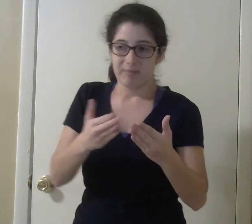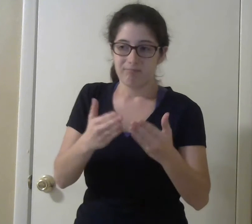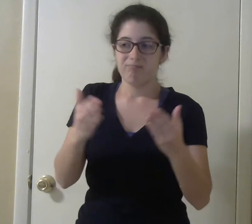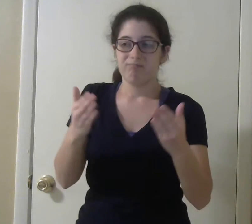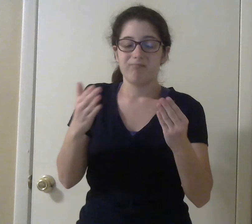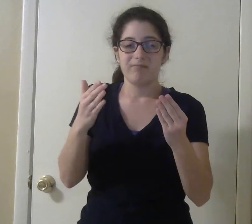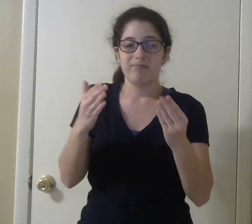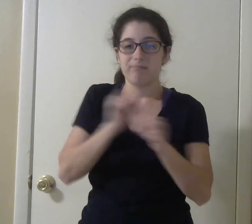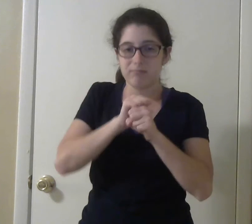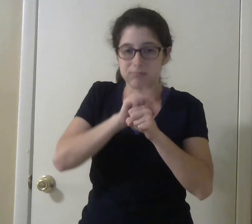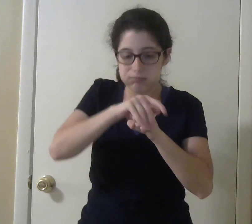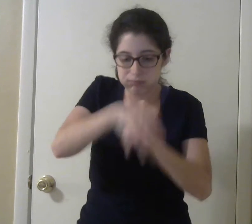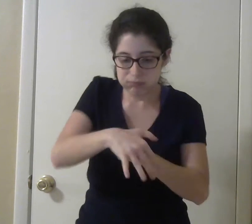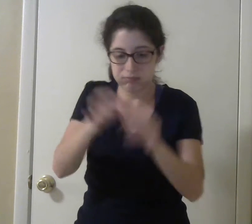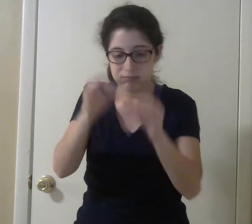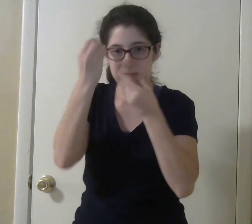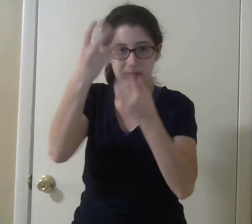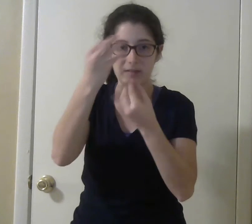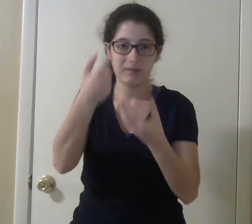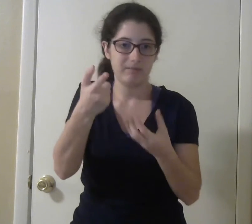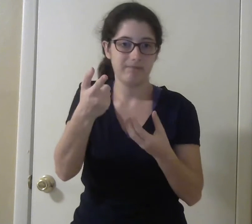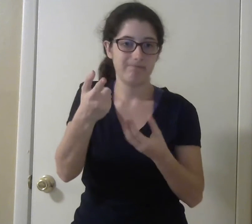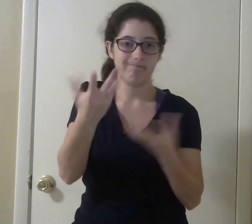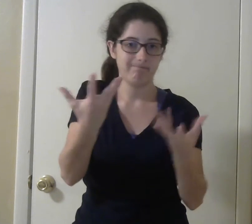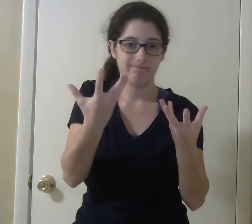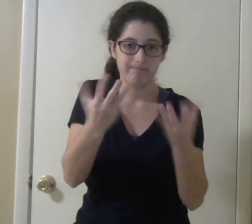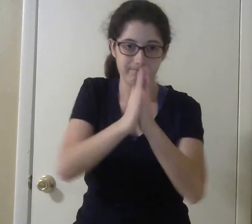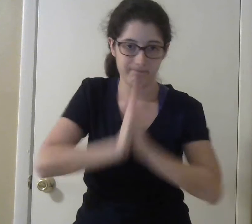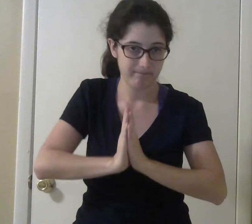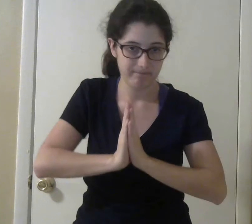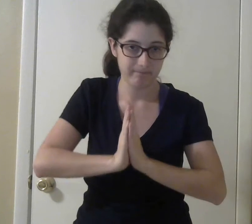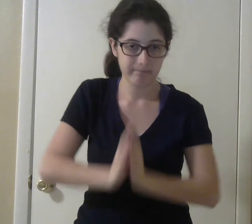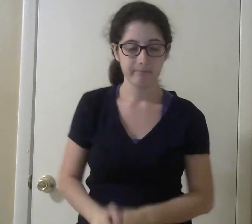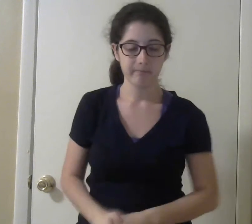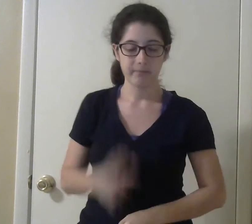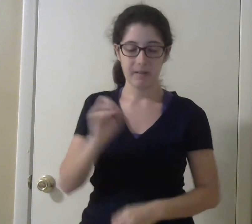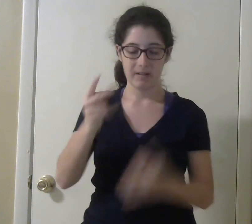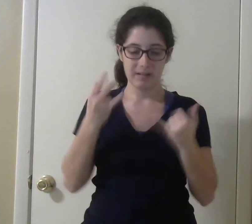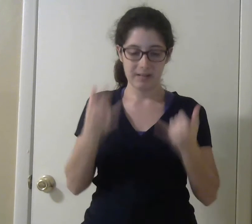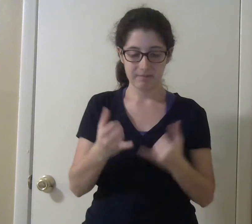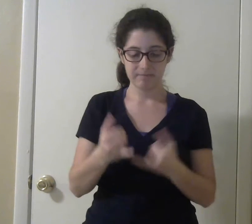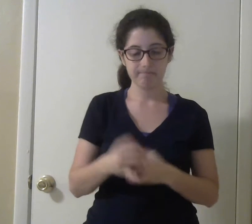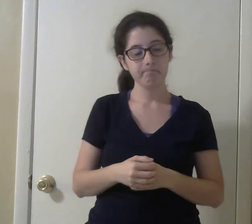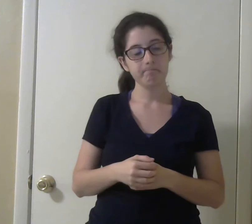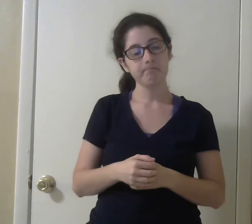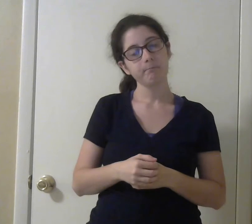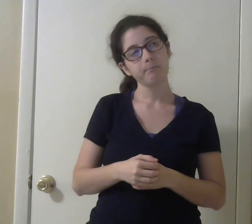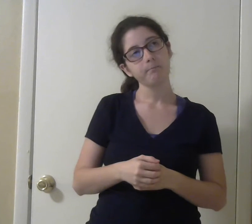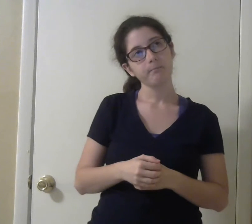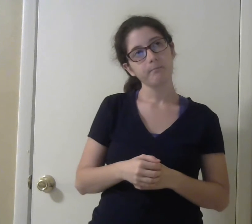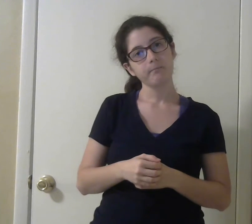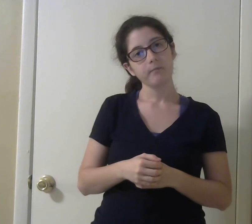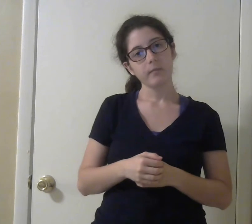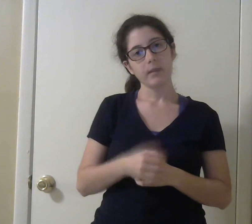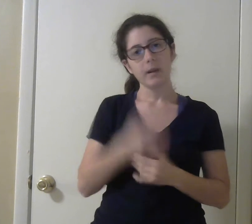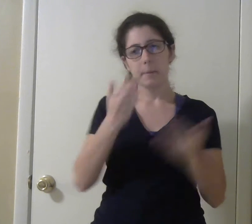probably. Okay, let's say I don't have that problem. I'm not craving another person more than I'm